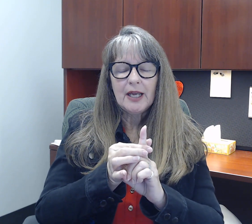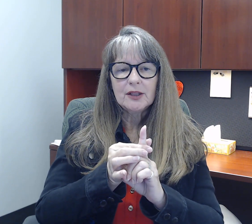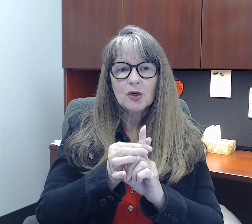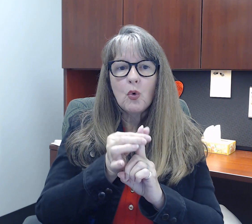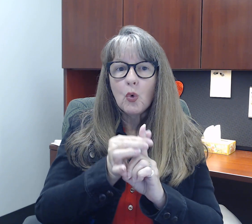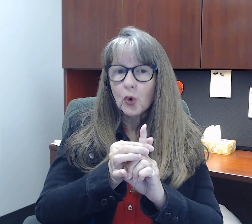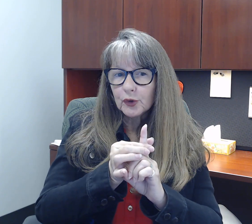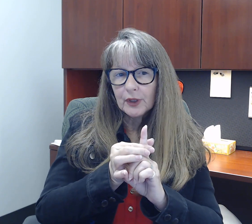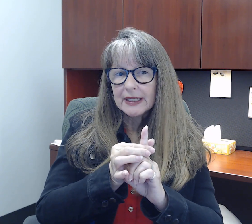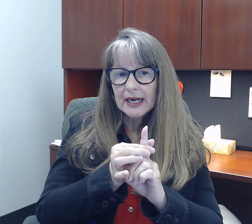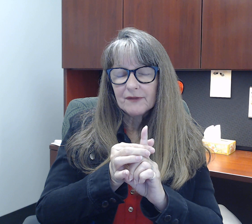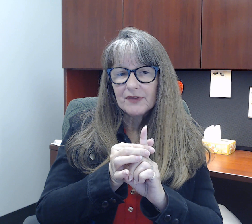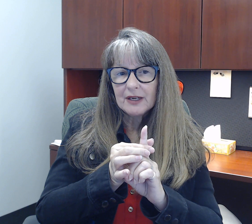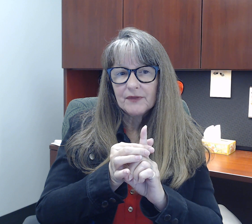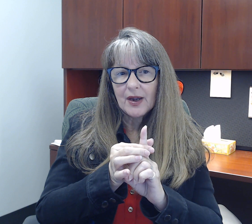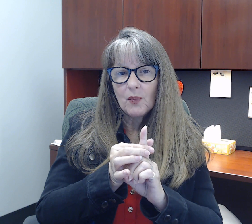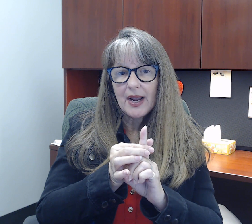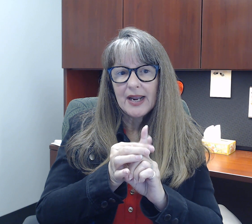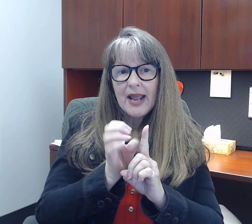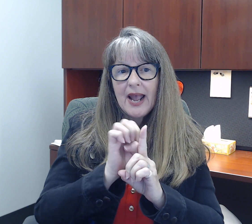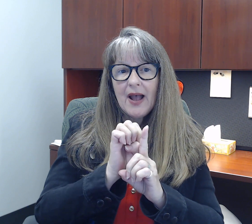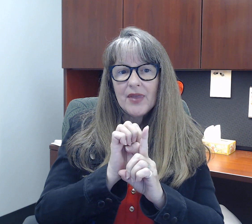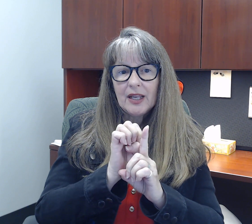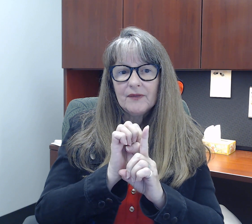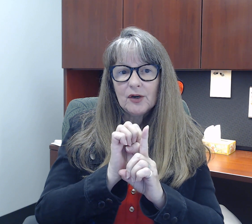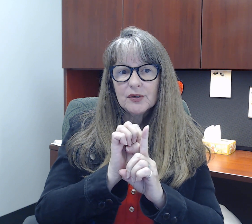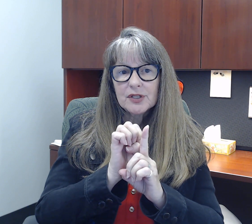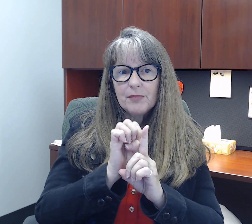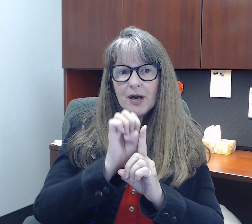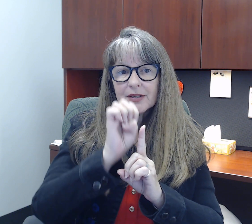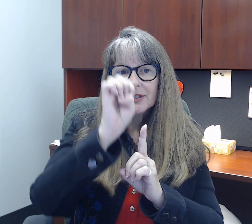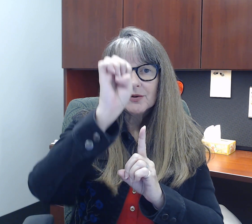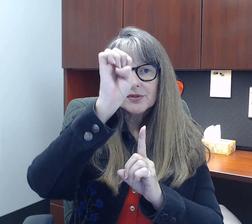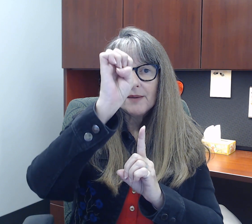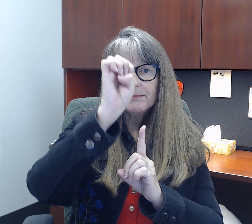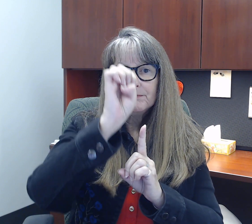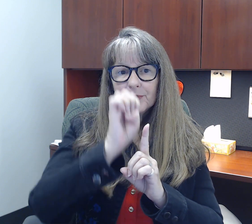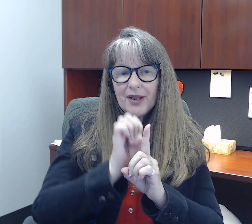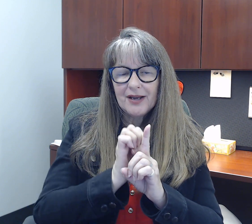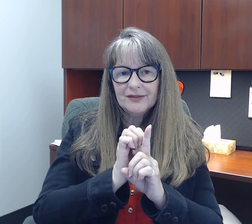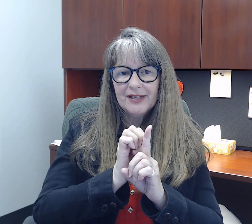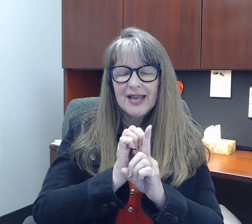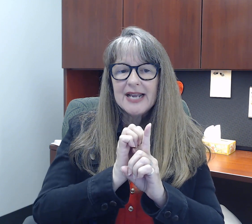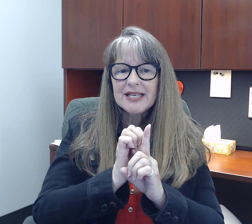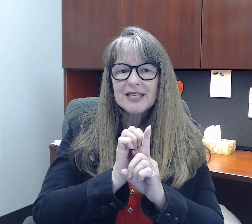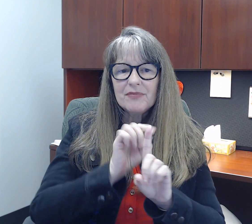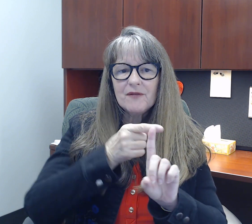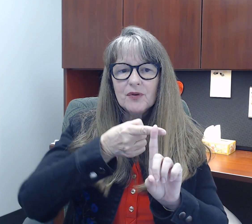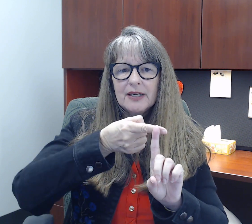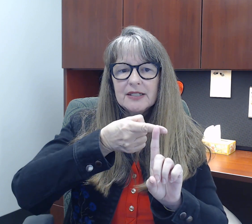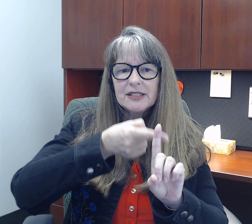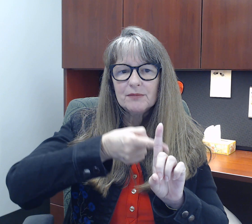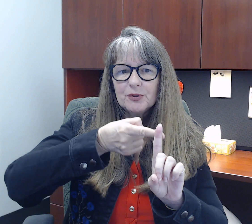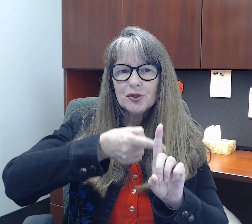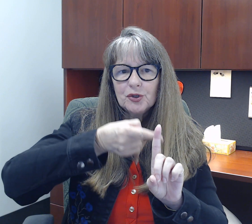the cord, you can kind of think of that way. And the elevator is the box and it goes up or down. It's the same thing for like temperature,